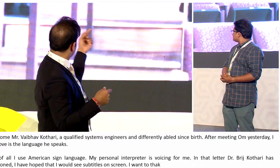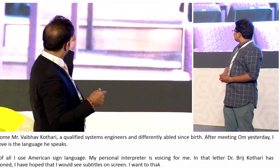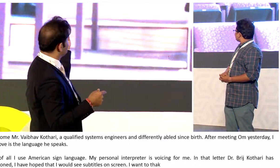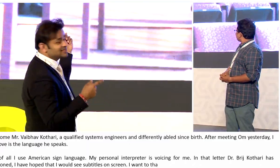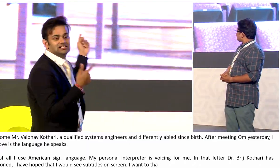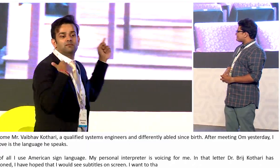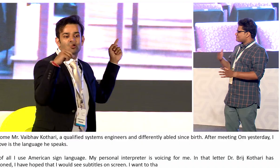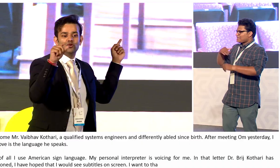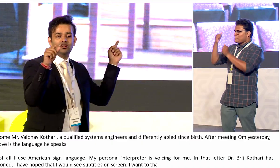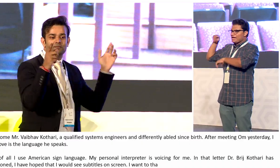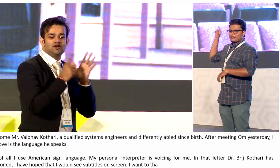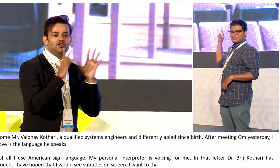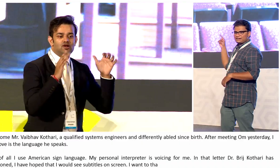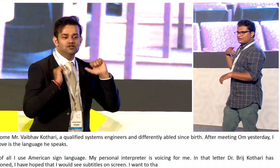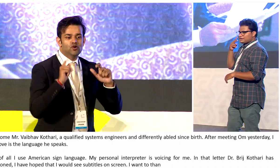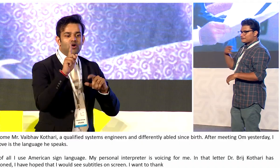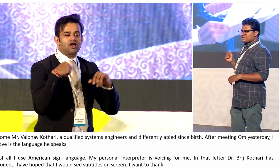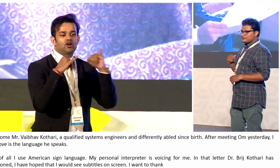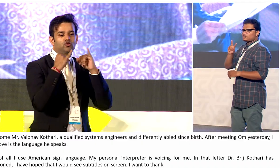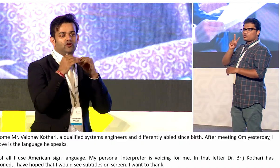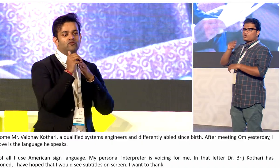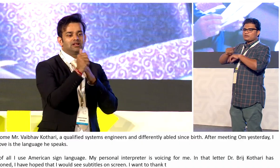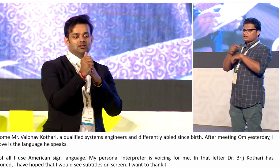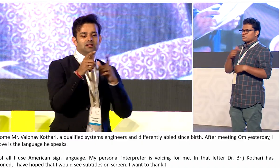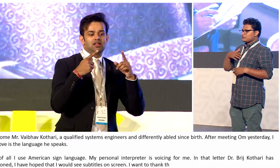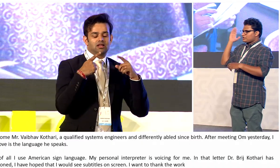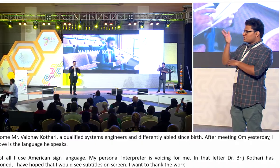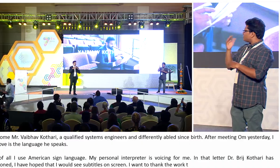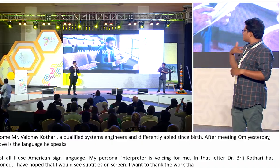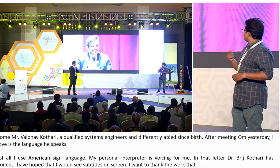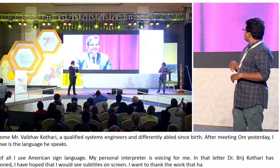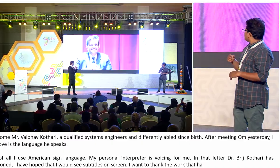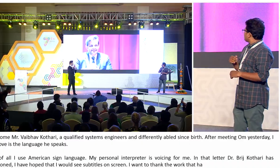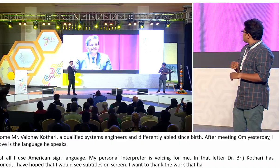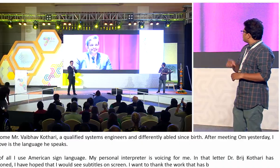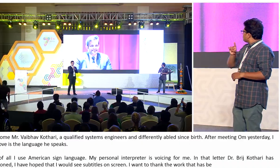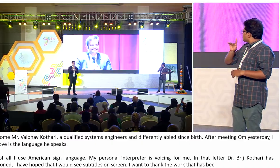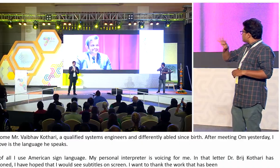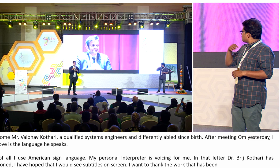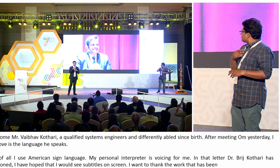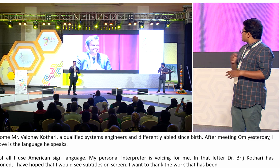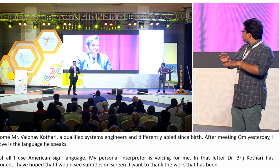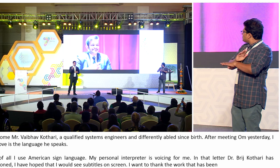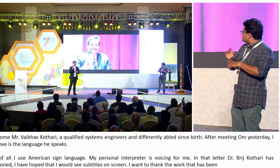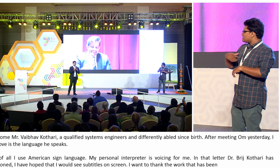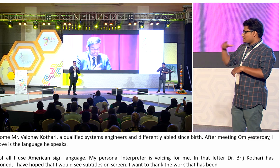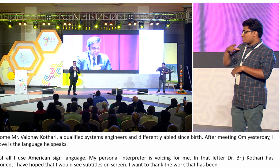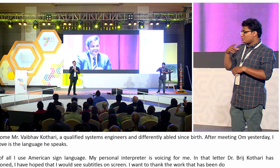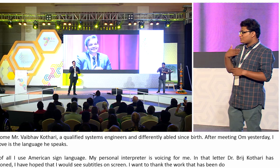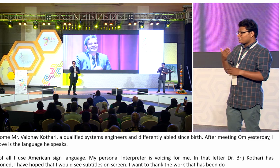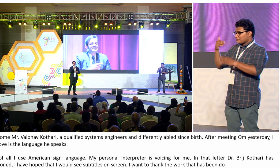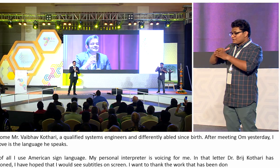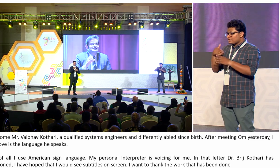So behind me, this is my 20-minute talk show. I interviewed 14 various business leaders in